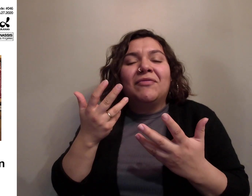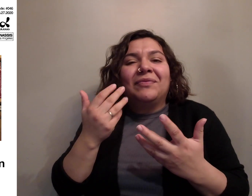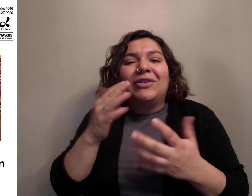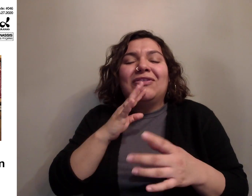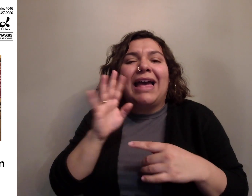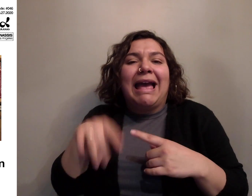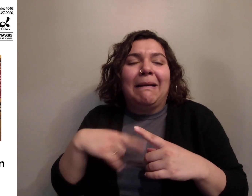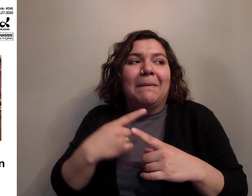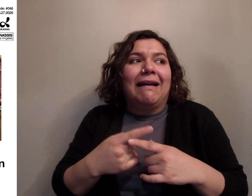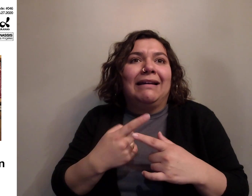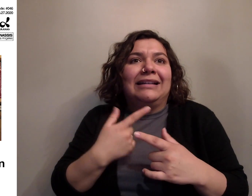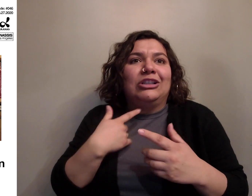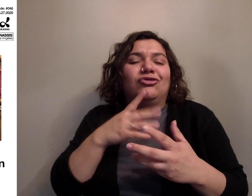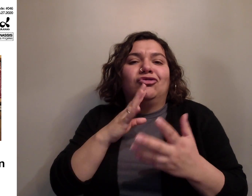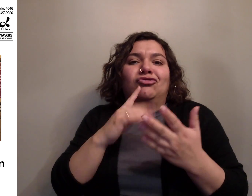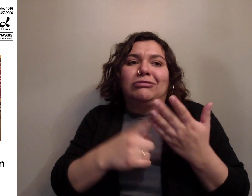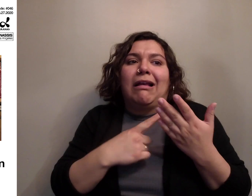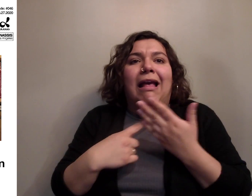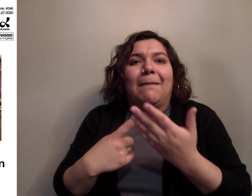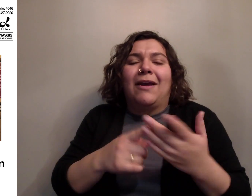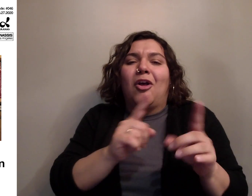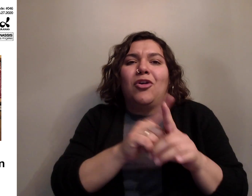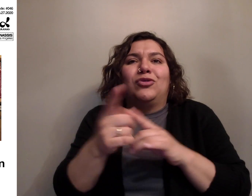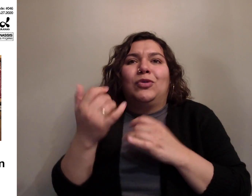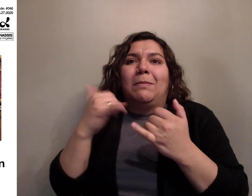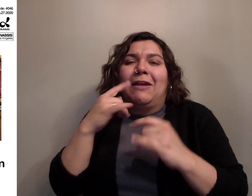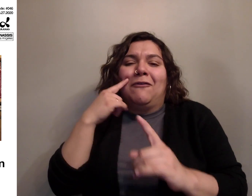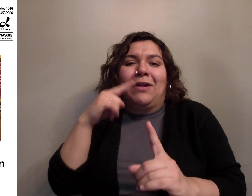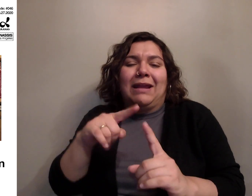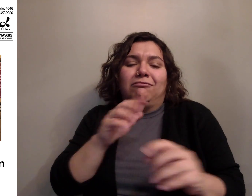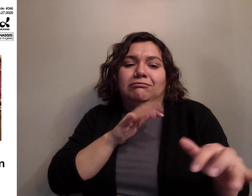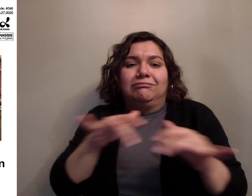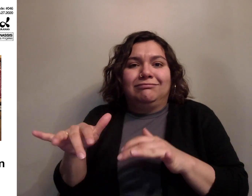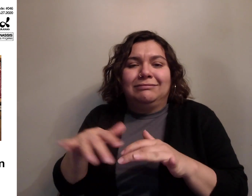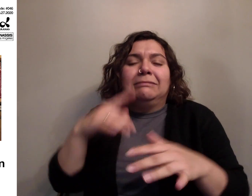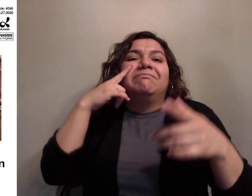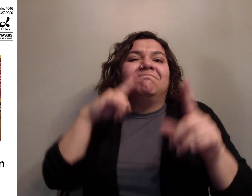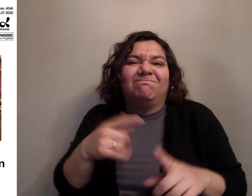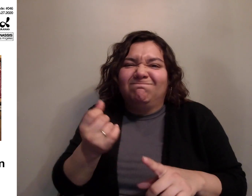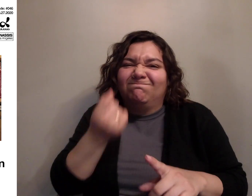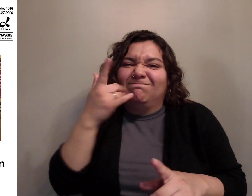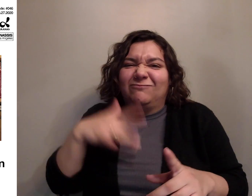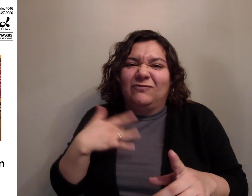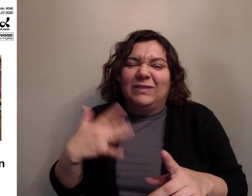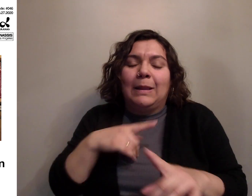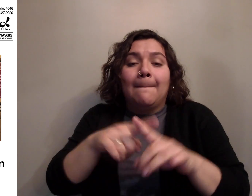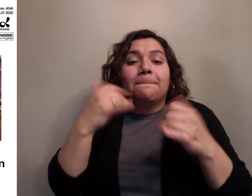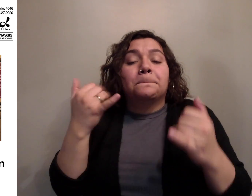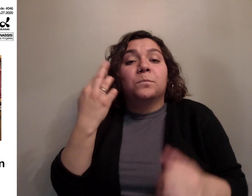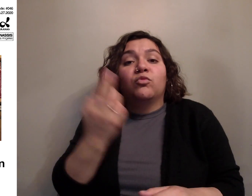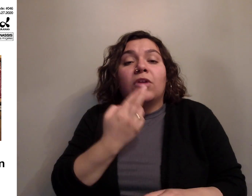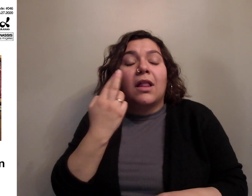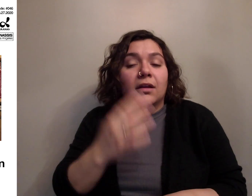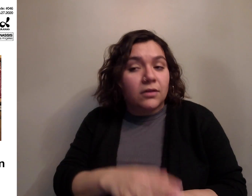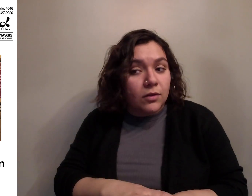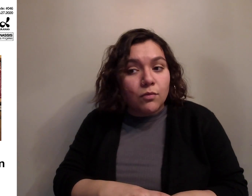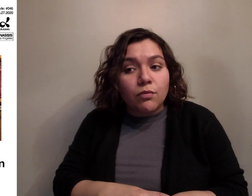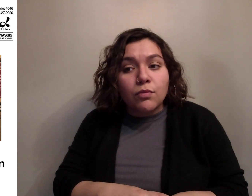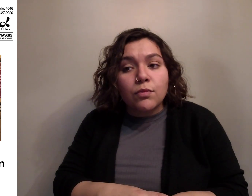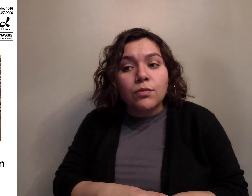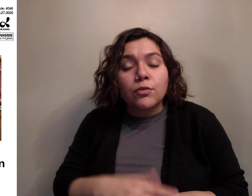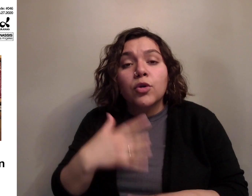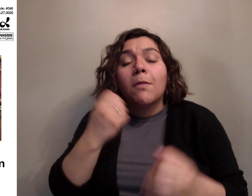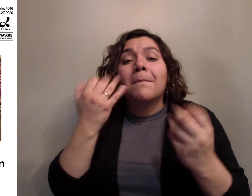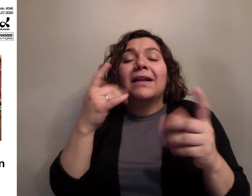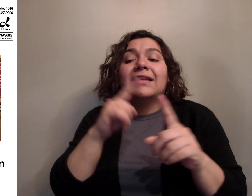and force him to talk about it and to play it was, of course, it was very agreeable about the whole thing. But I